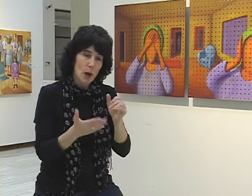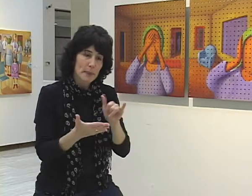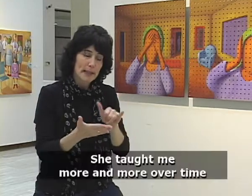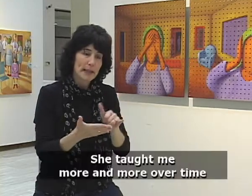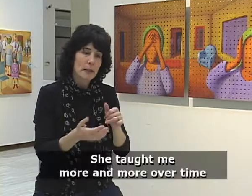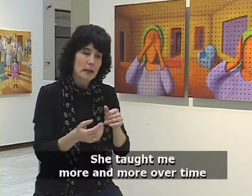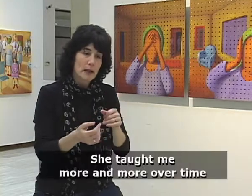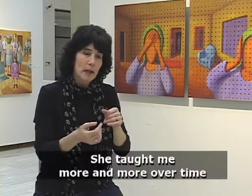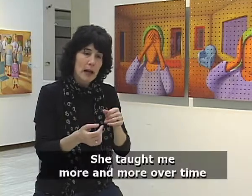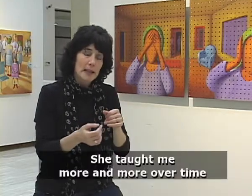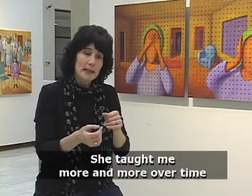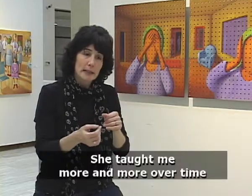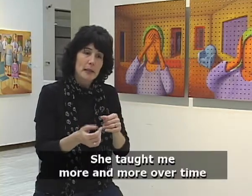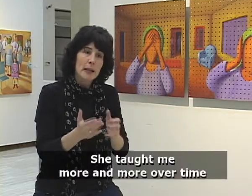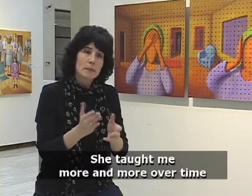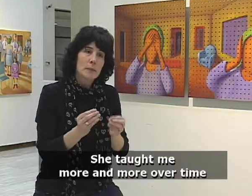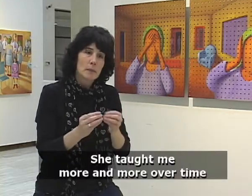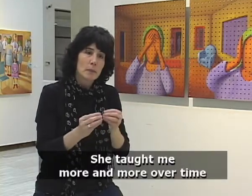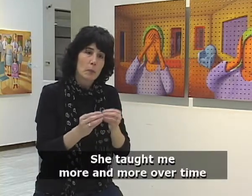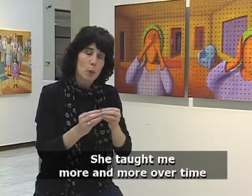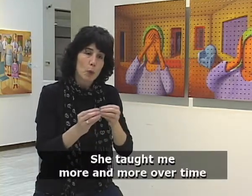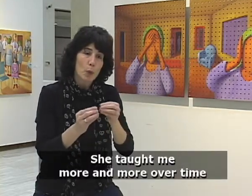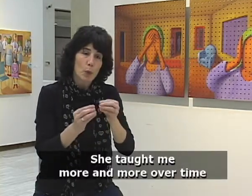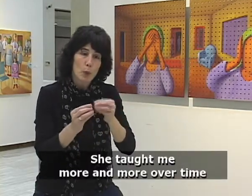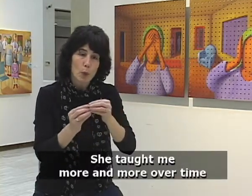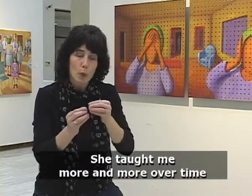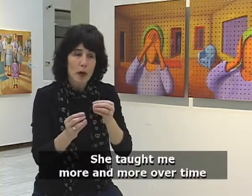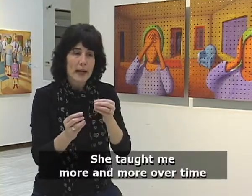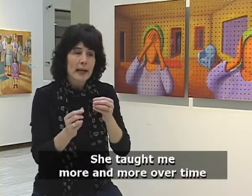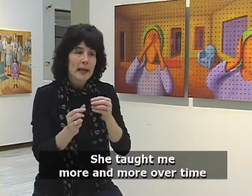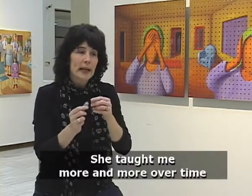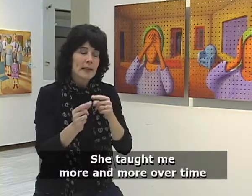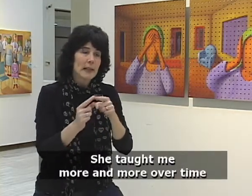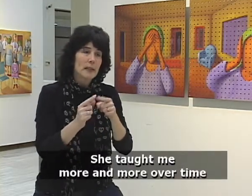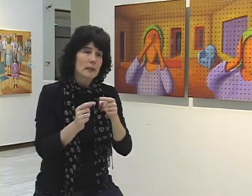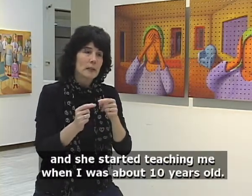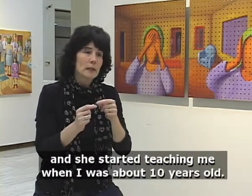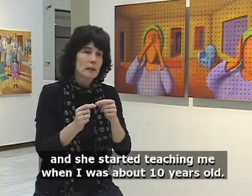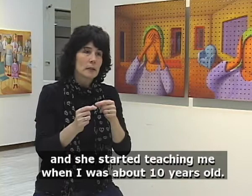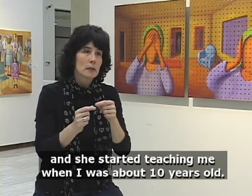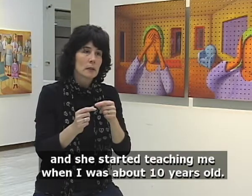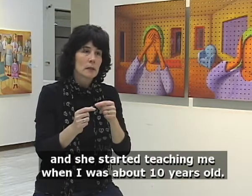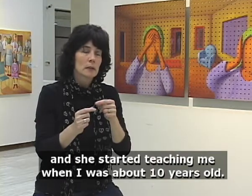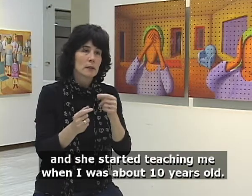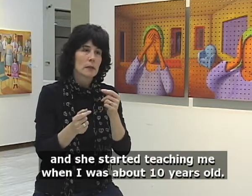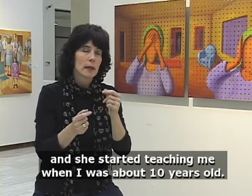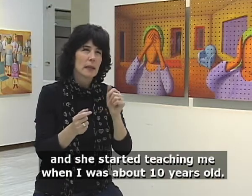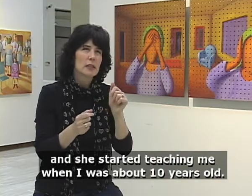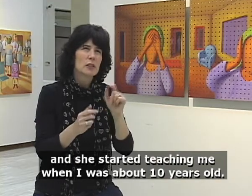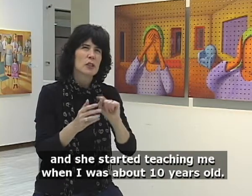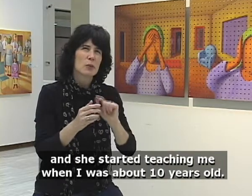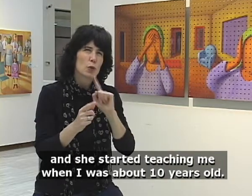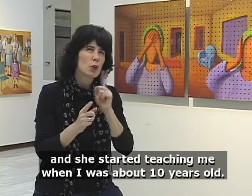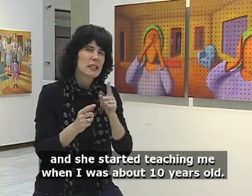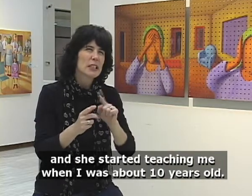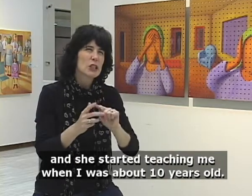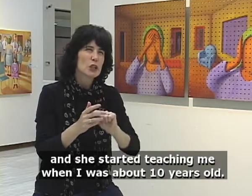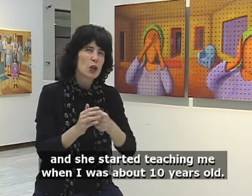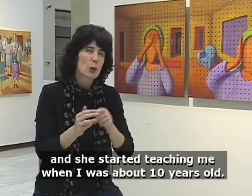She taught me more and more over time, and she started teaching me when I was about